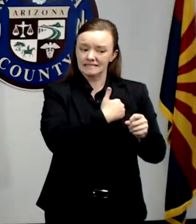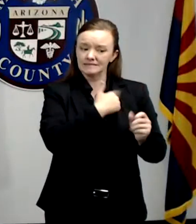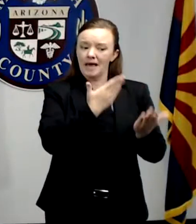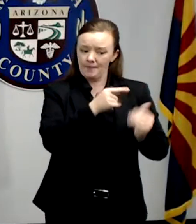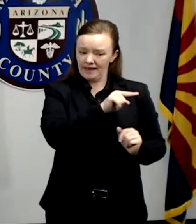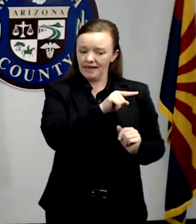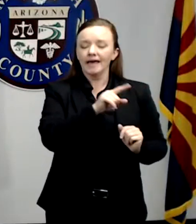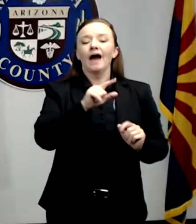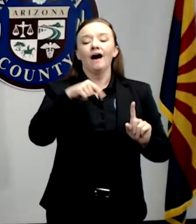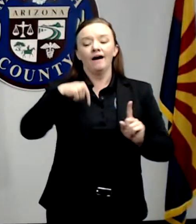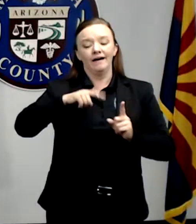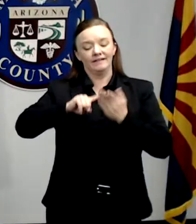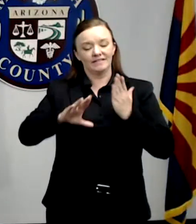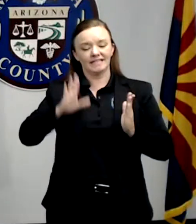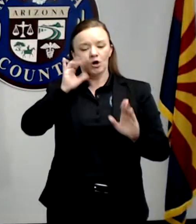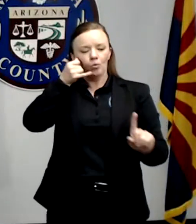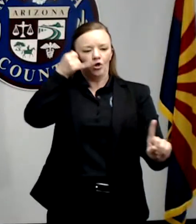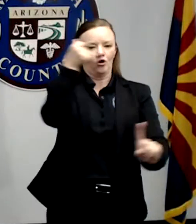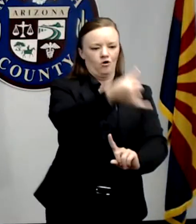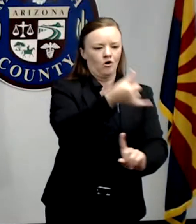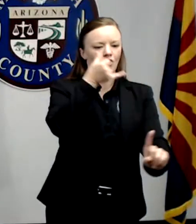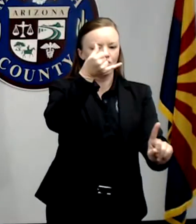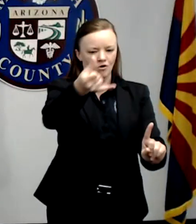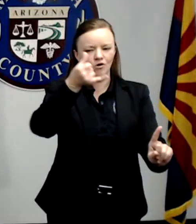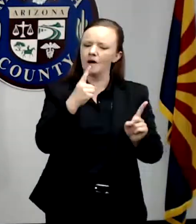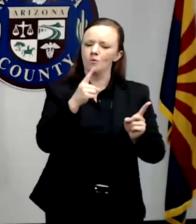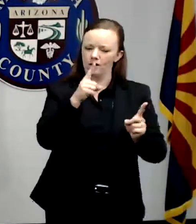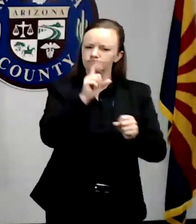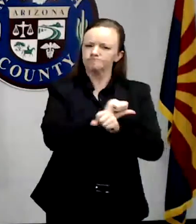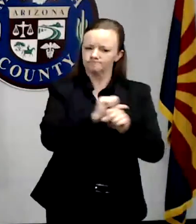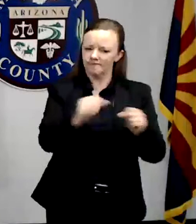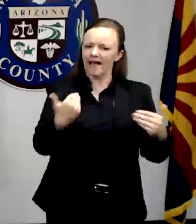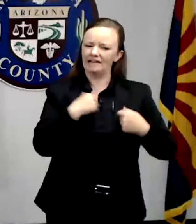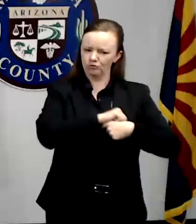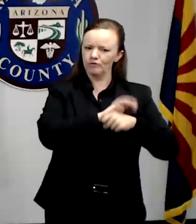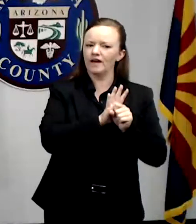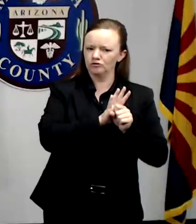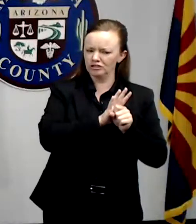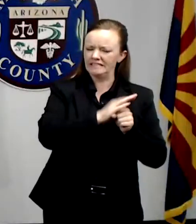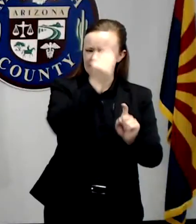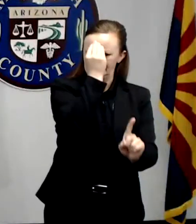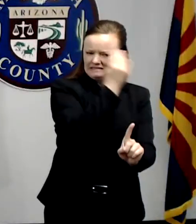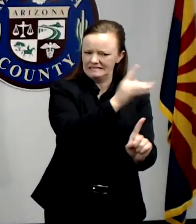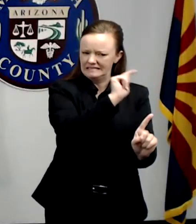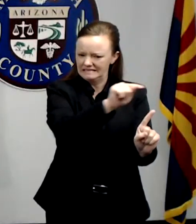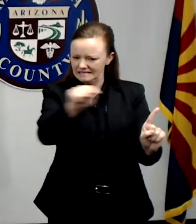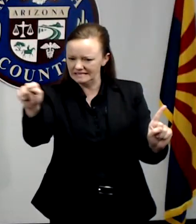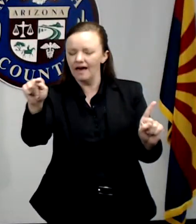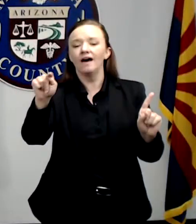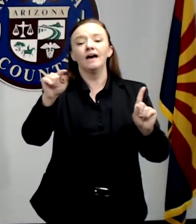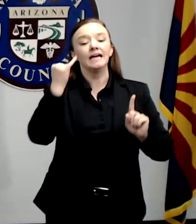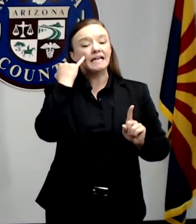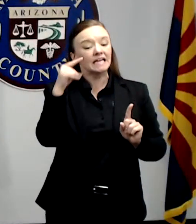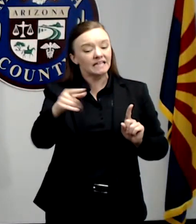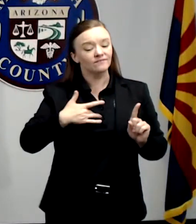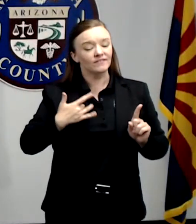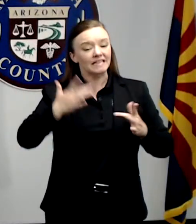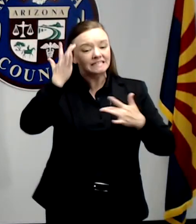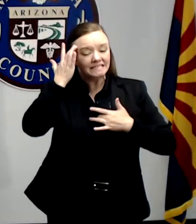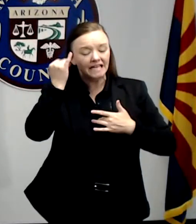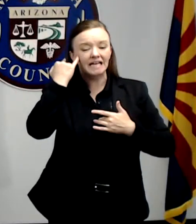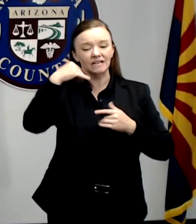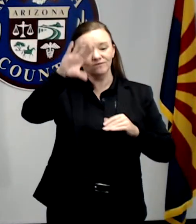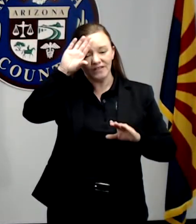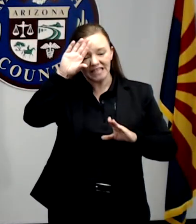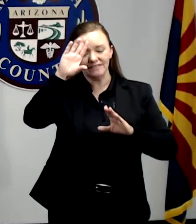interviewer and given information on what symptoms to look for with COVID-19 and what they need to do if they develop symptoms to